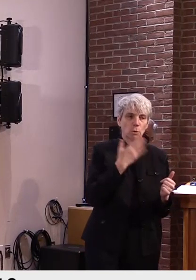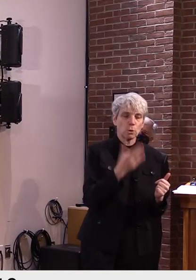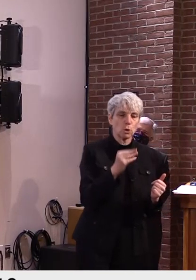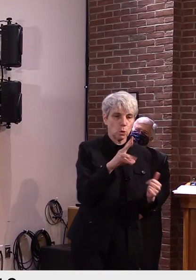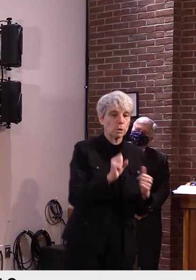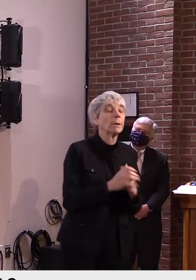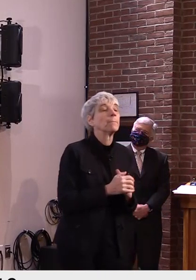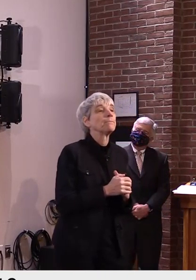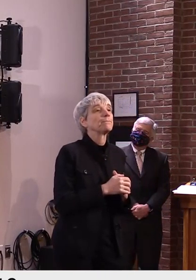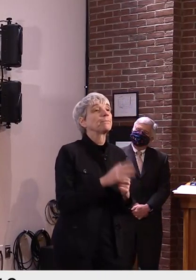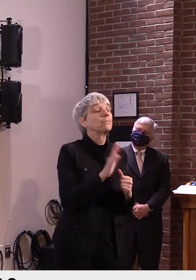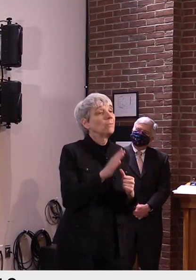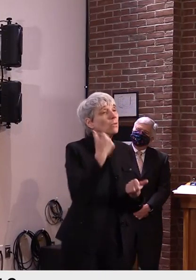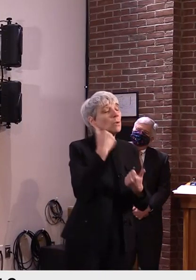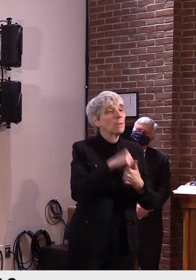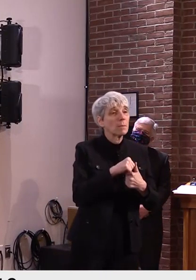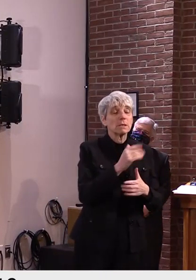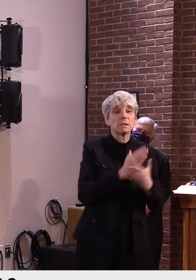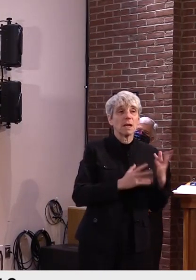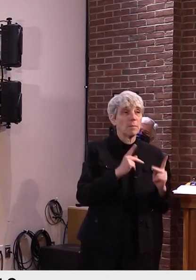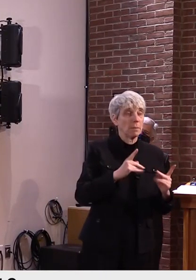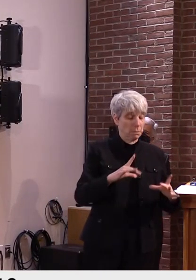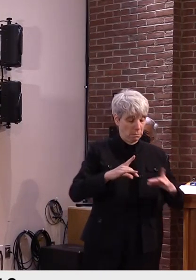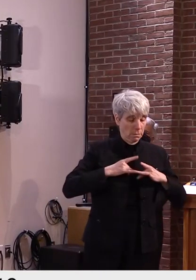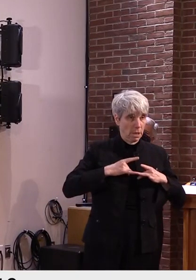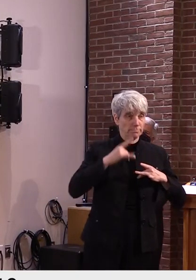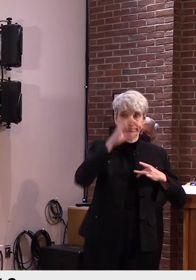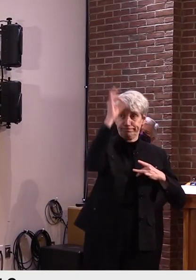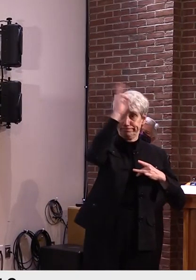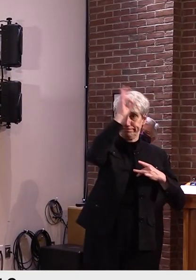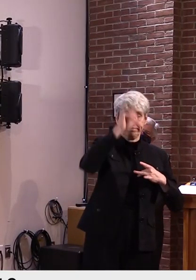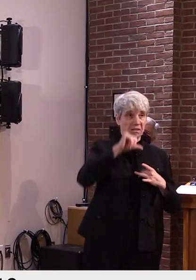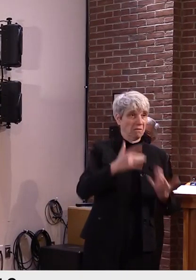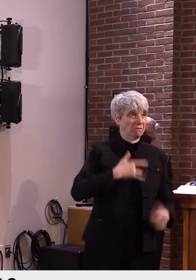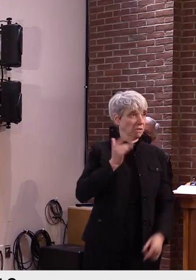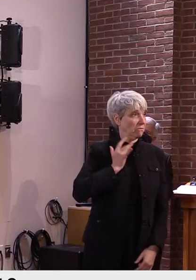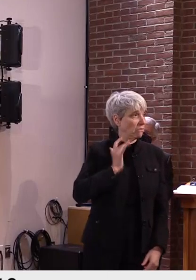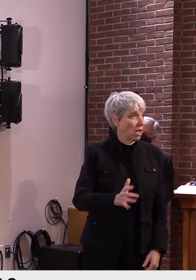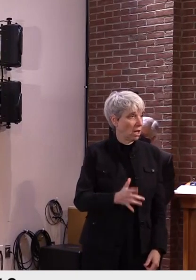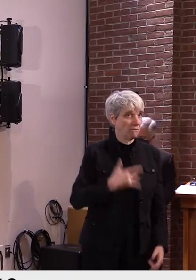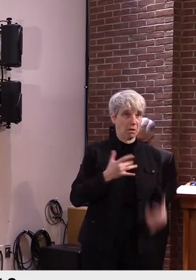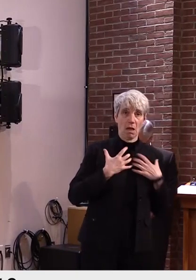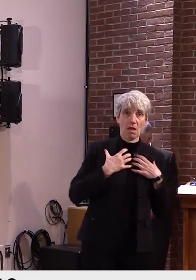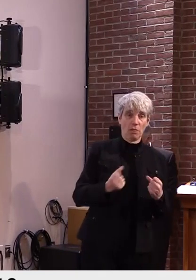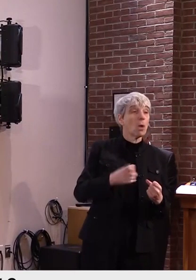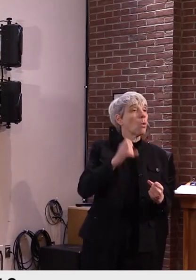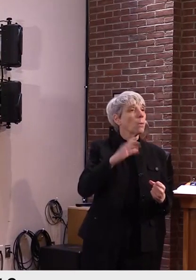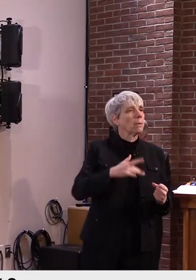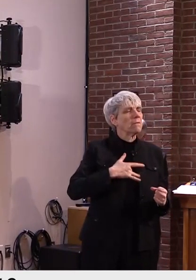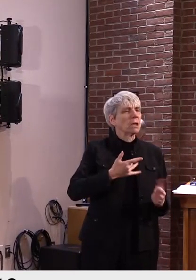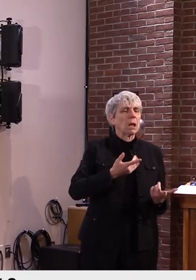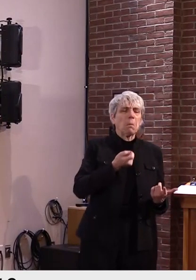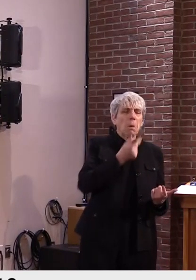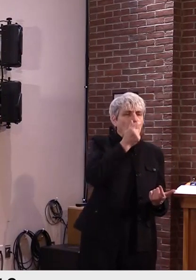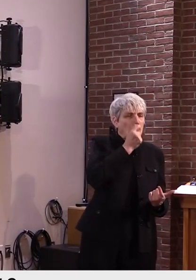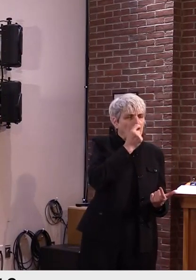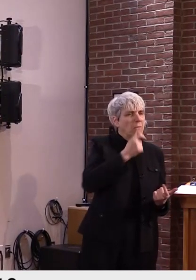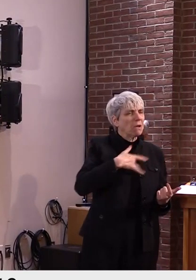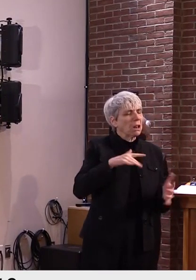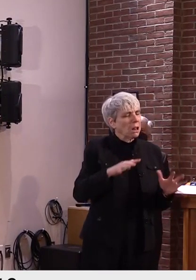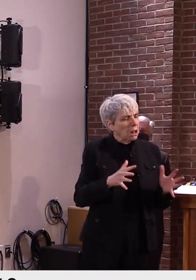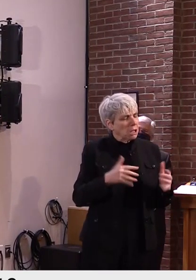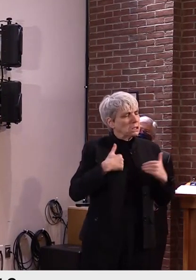may not have any symptoms, or you may have mild symptoms and not recognize them as possibly being COVID-19. So